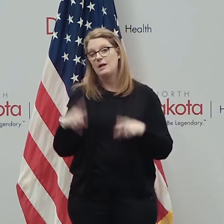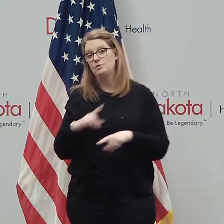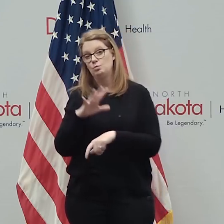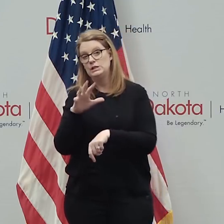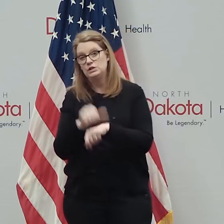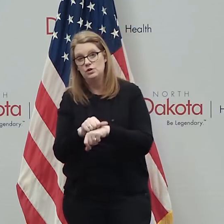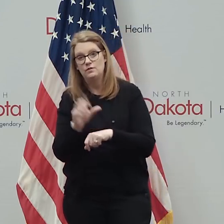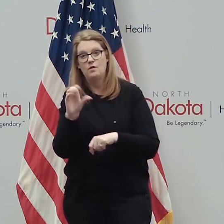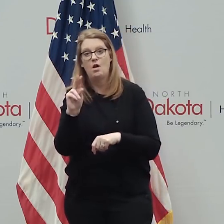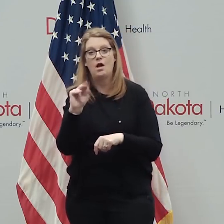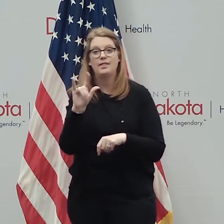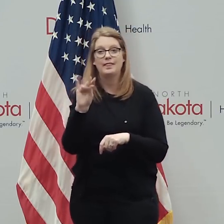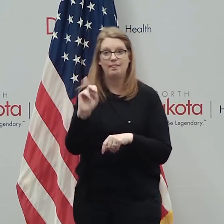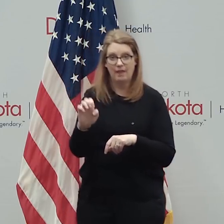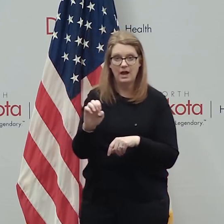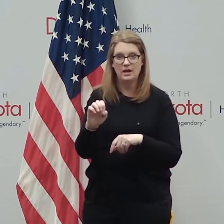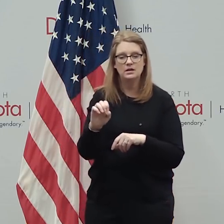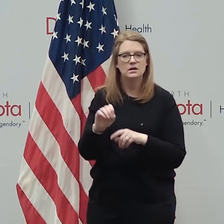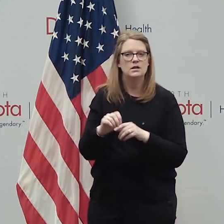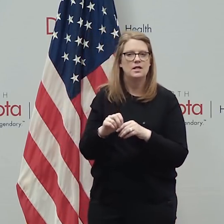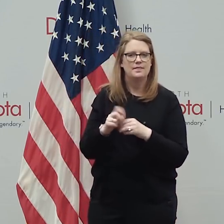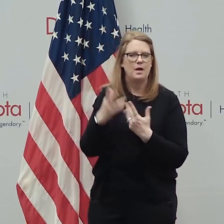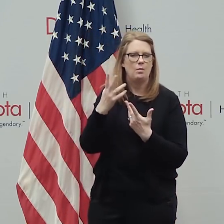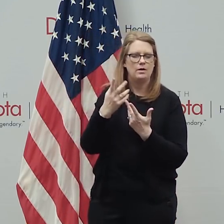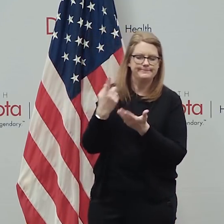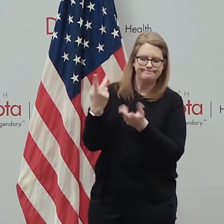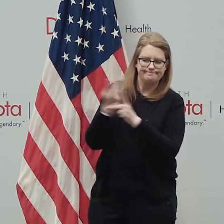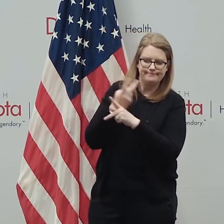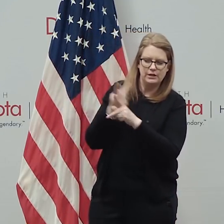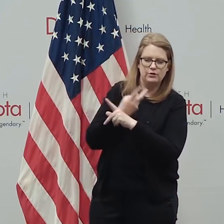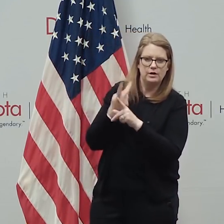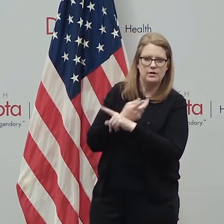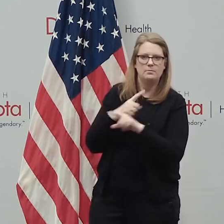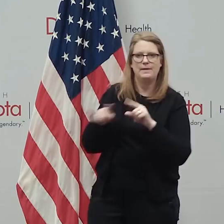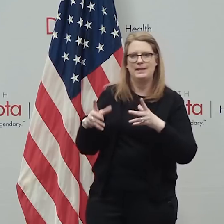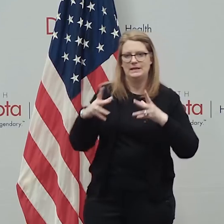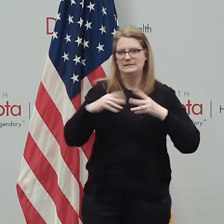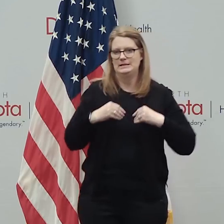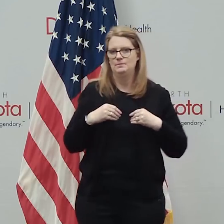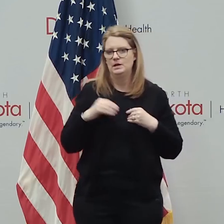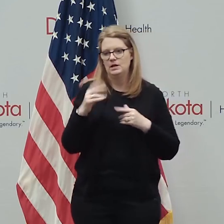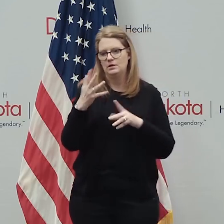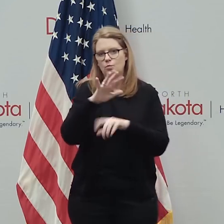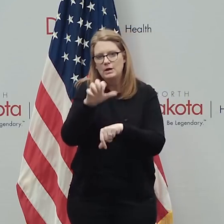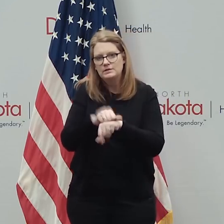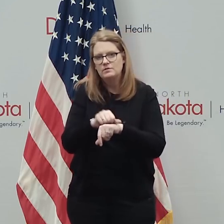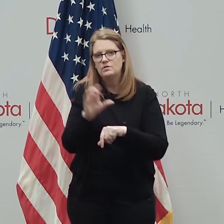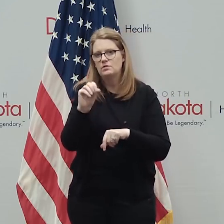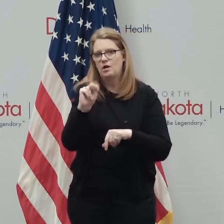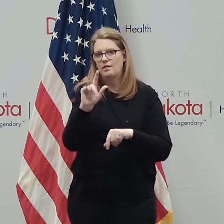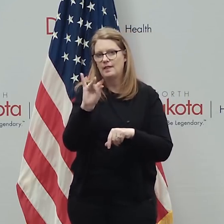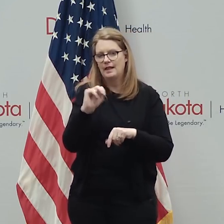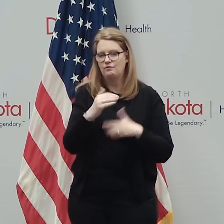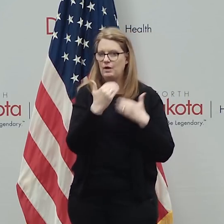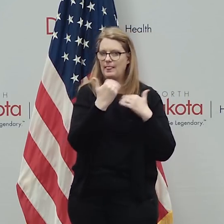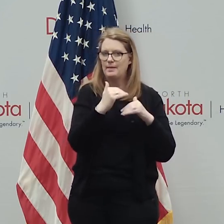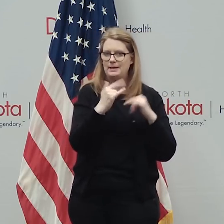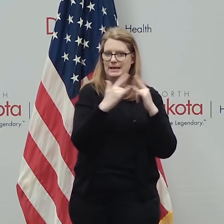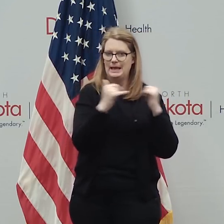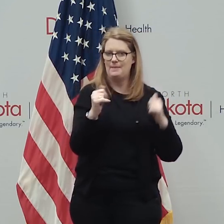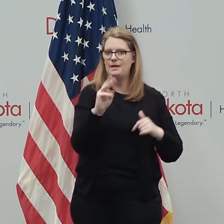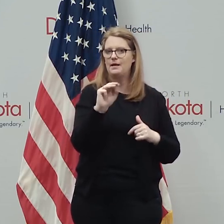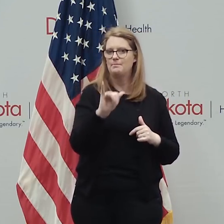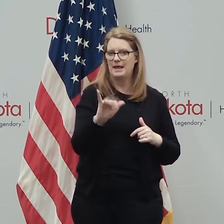online, they'll work to honor that already, but they are taking reservations online for limited camping on May